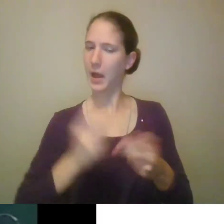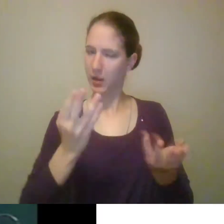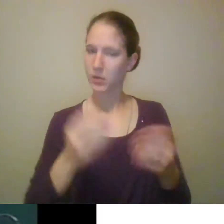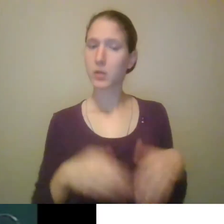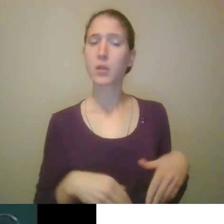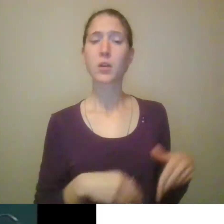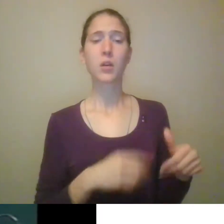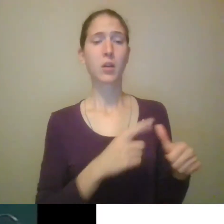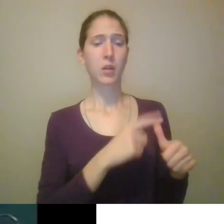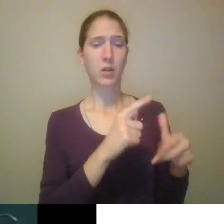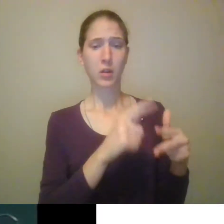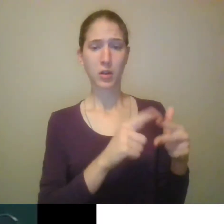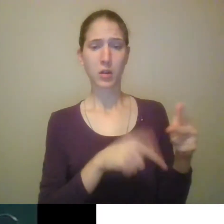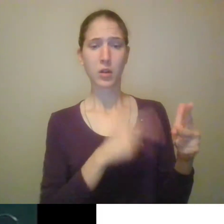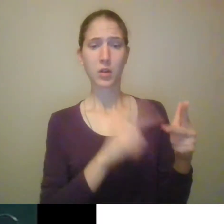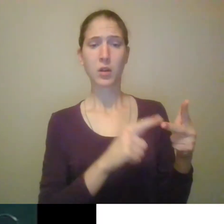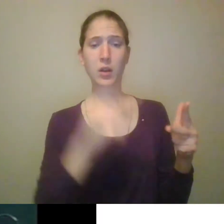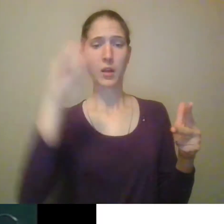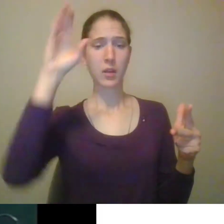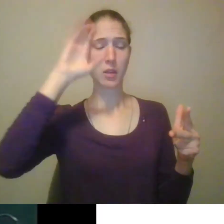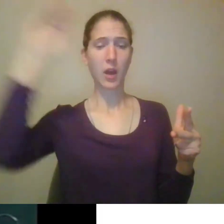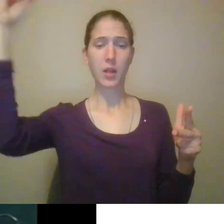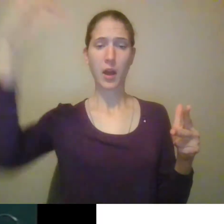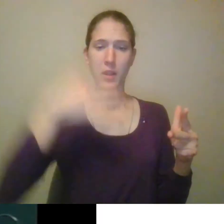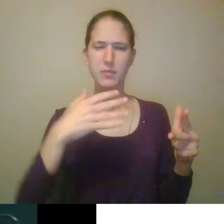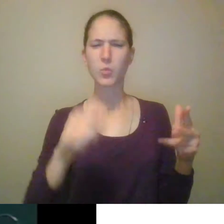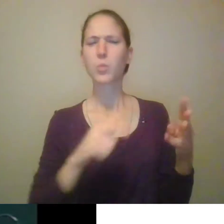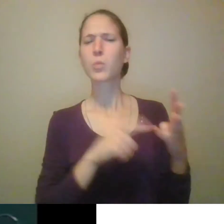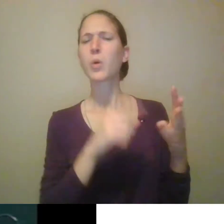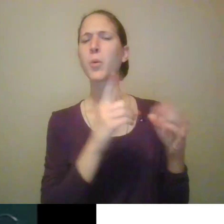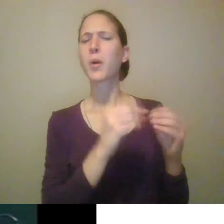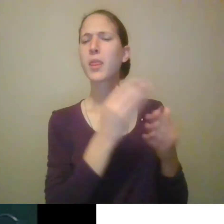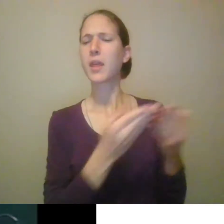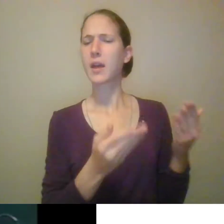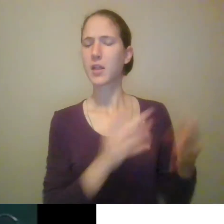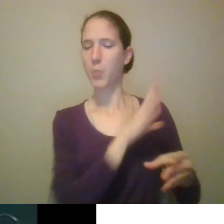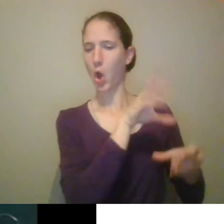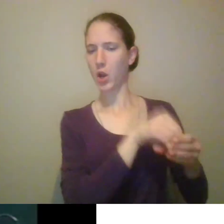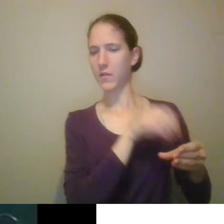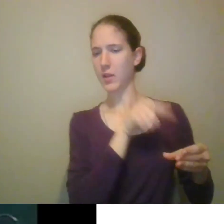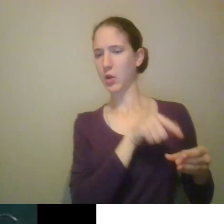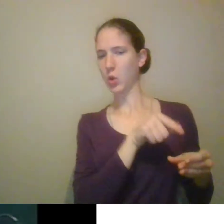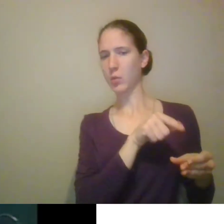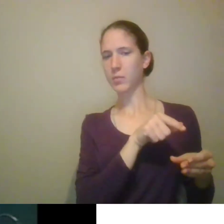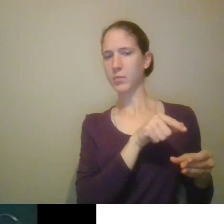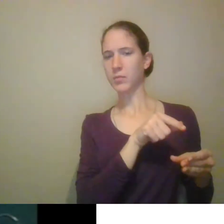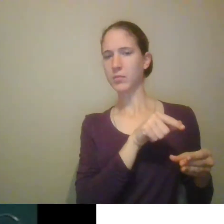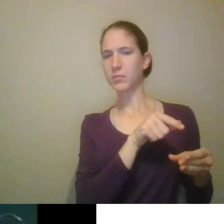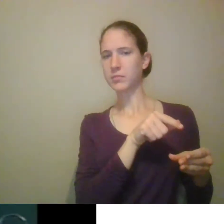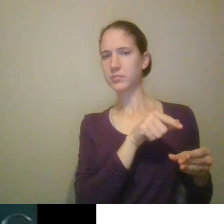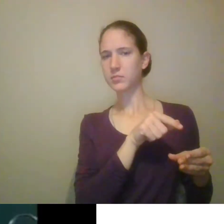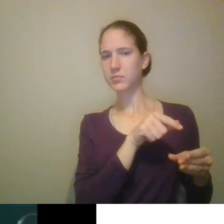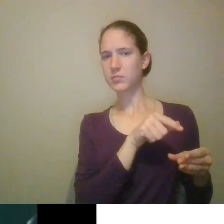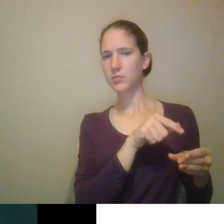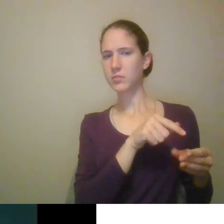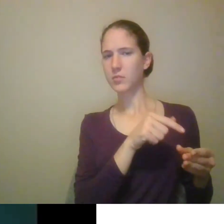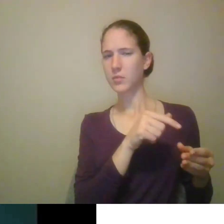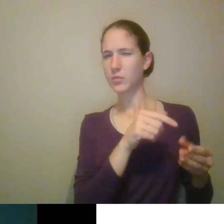and there's one more thing. It's part of the chloroplast. It's something you should have read about. We may or may not have mentioned it.